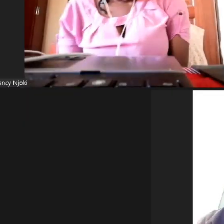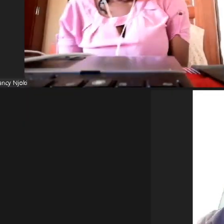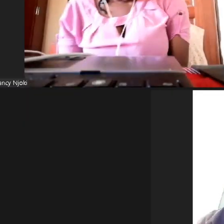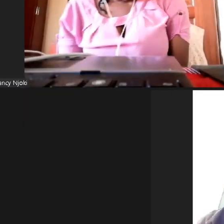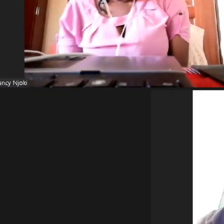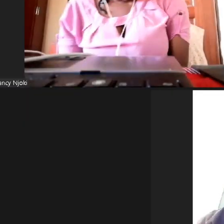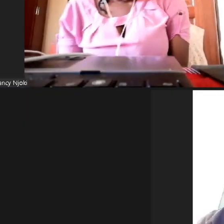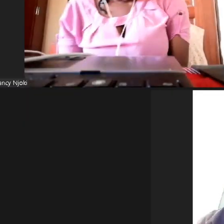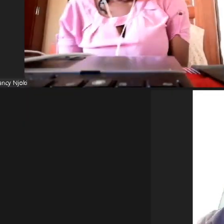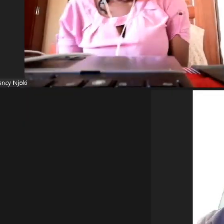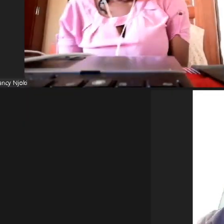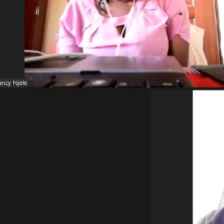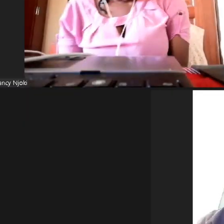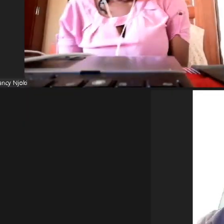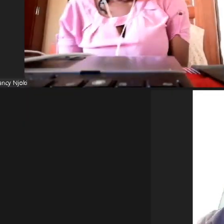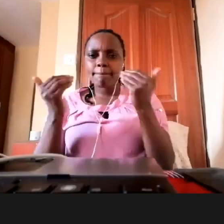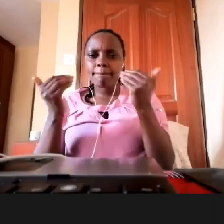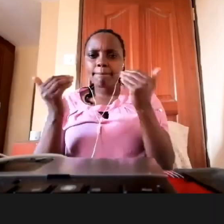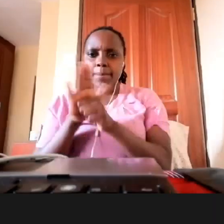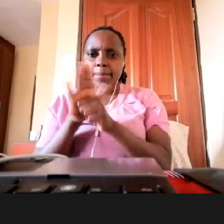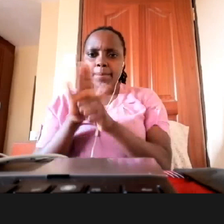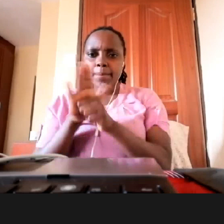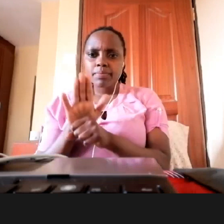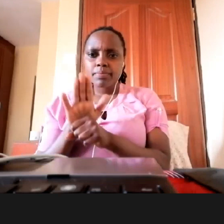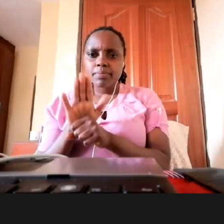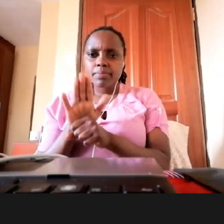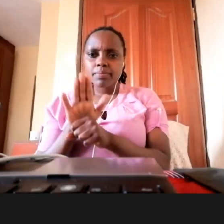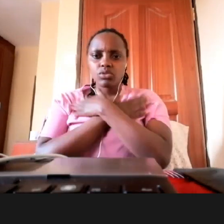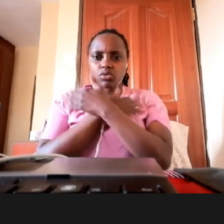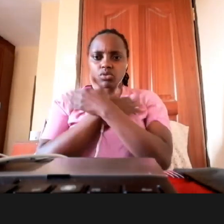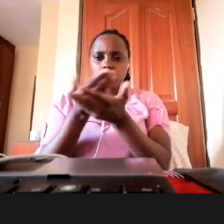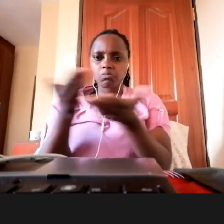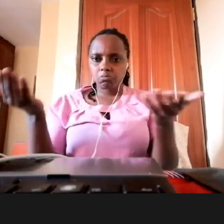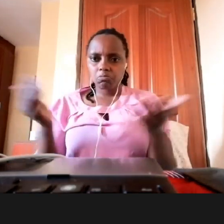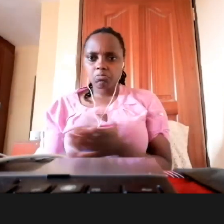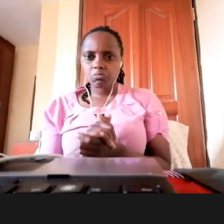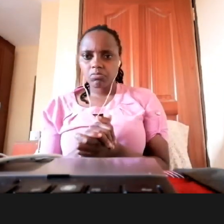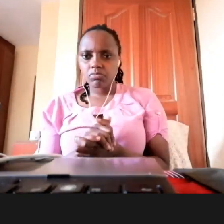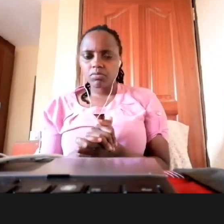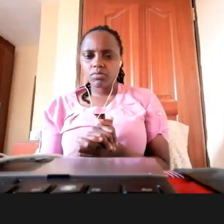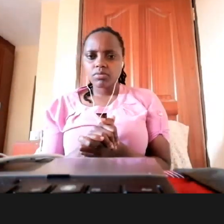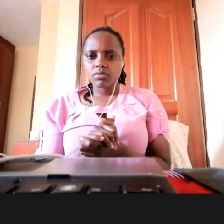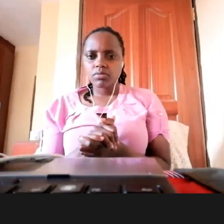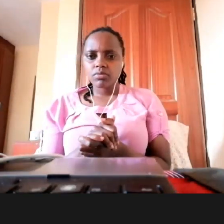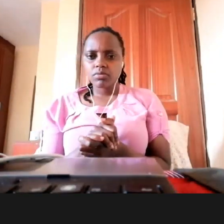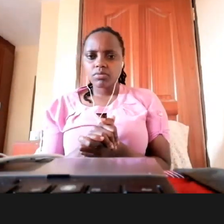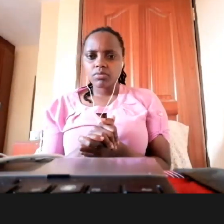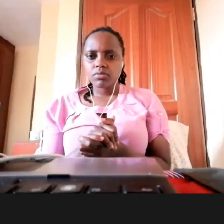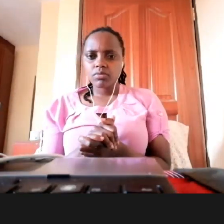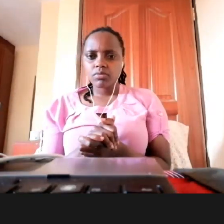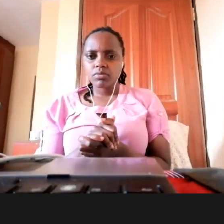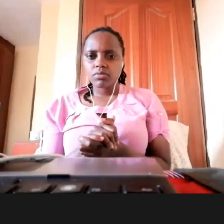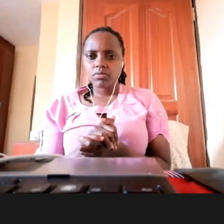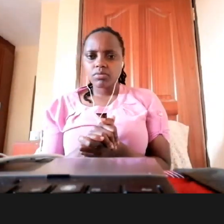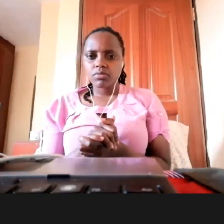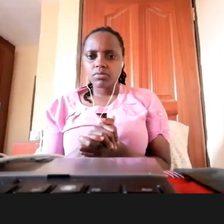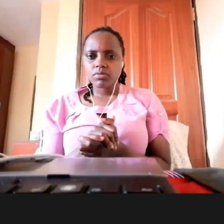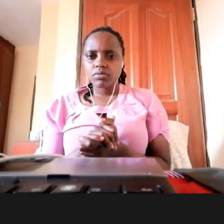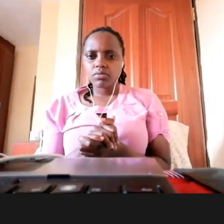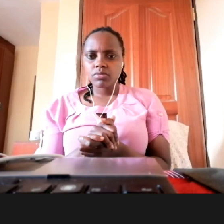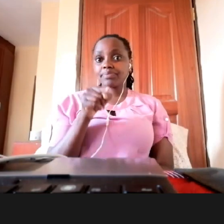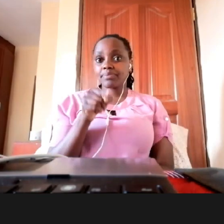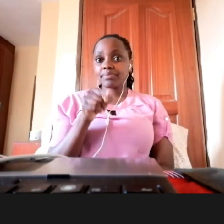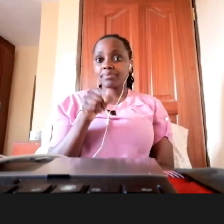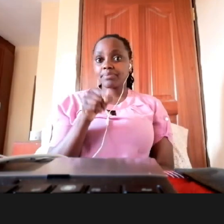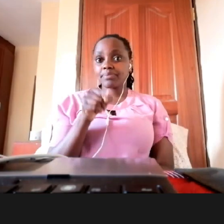Thank you very much to colleagues. It's indeed a pleasure to be invited to this